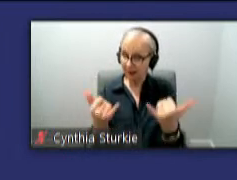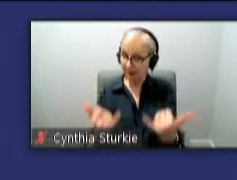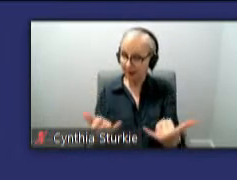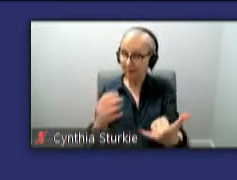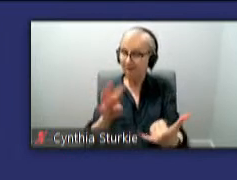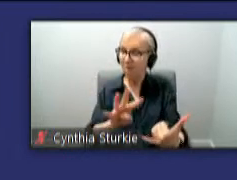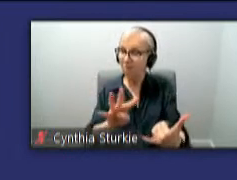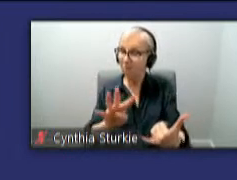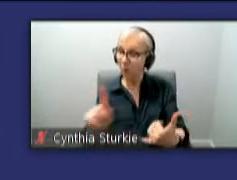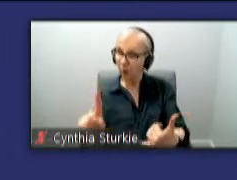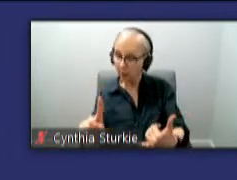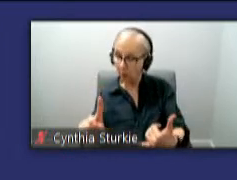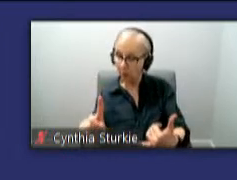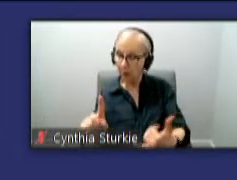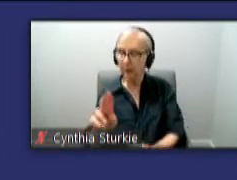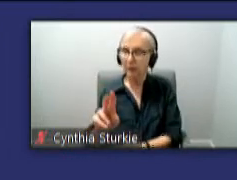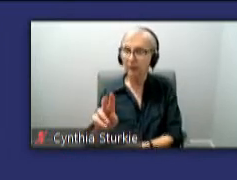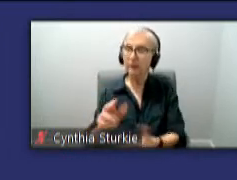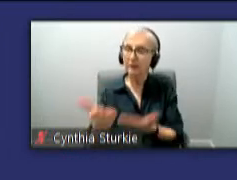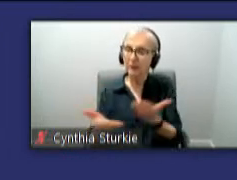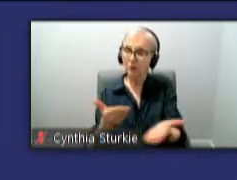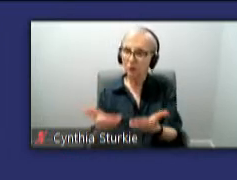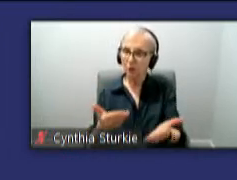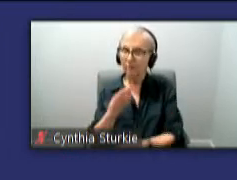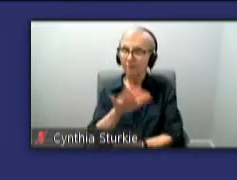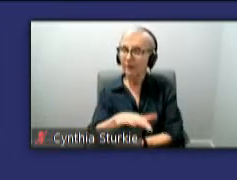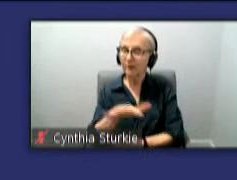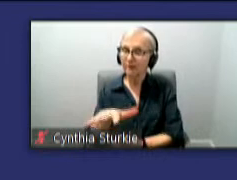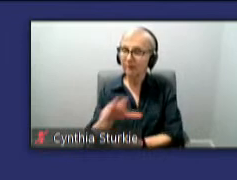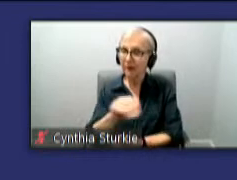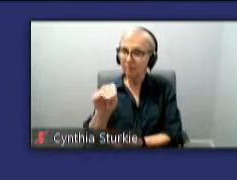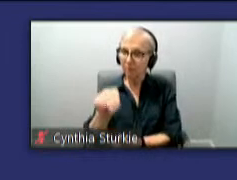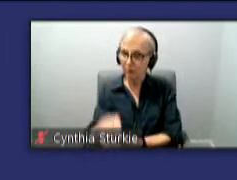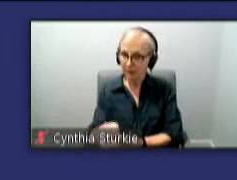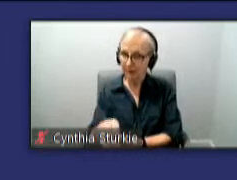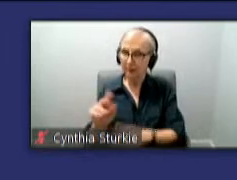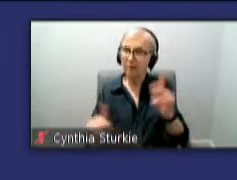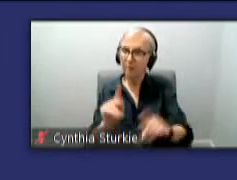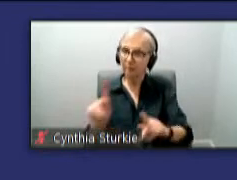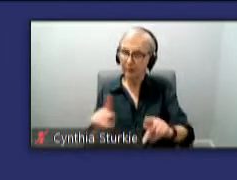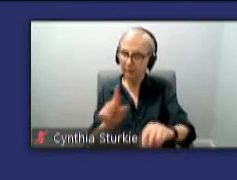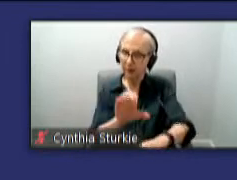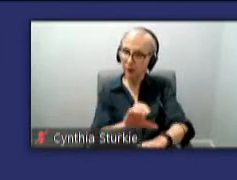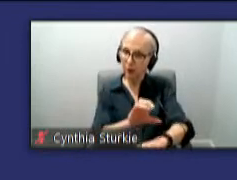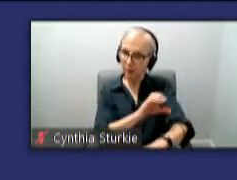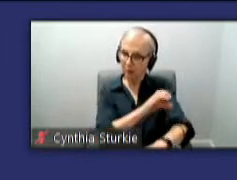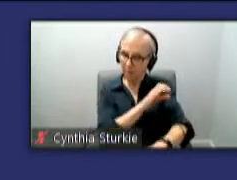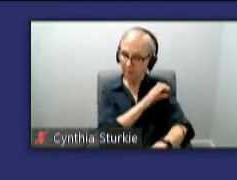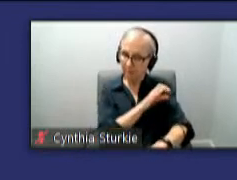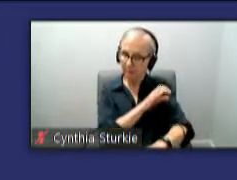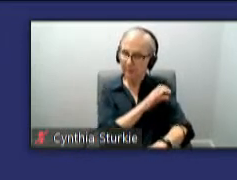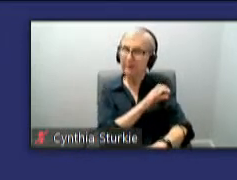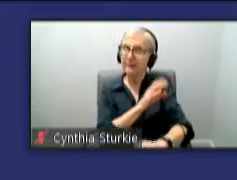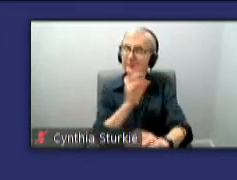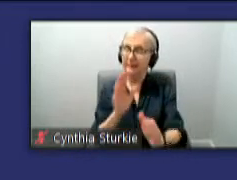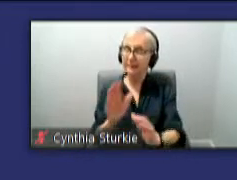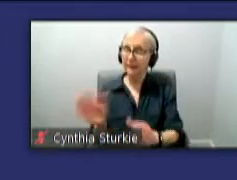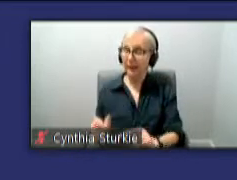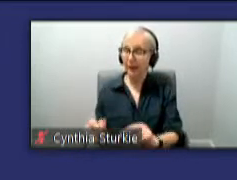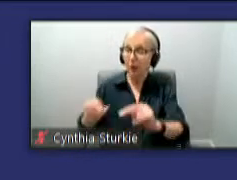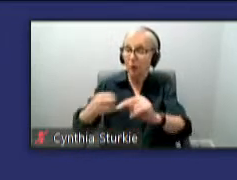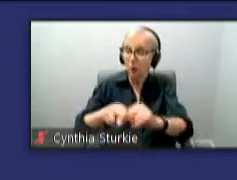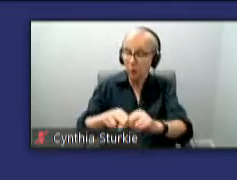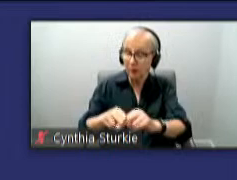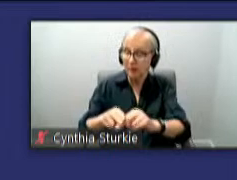that collectively serve 55% of Colorado's population today. This encouraging increase in participation gives us a